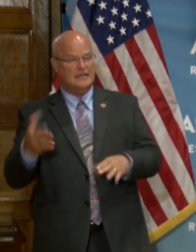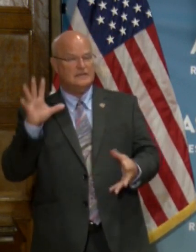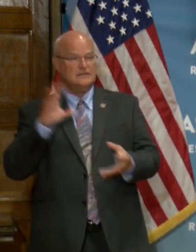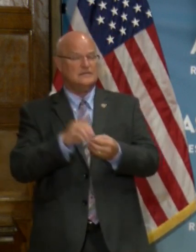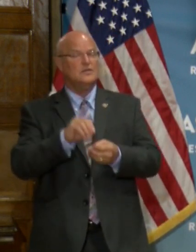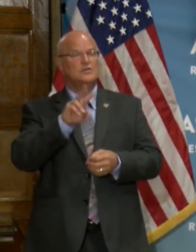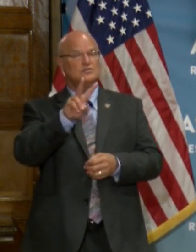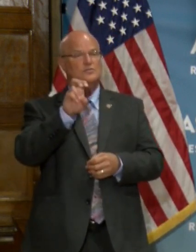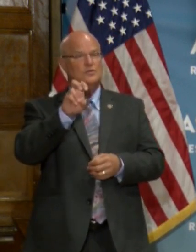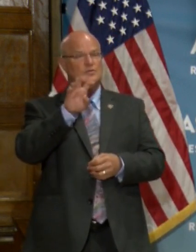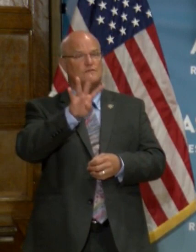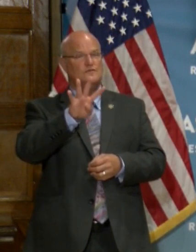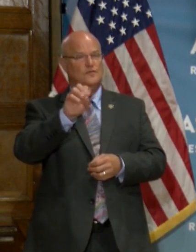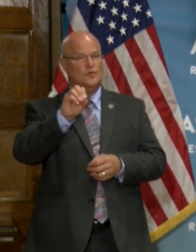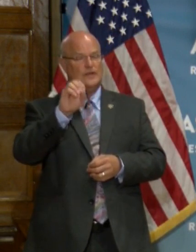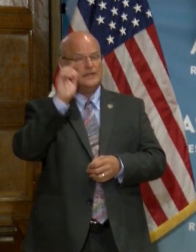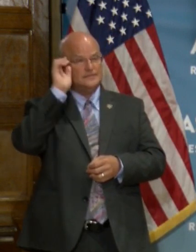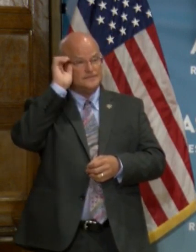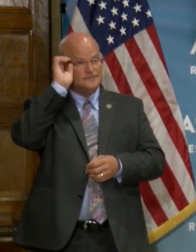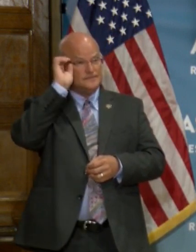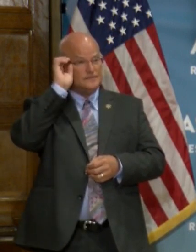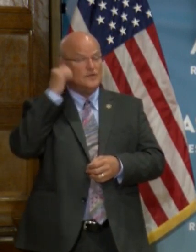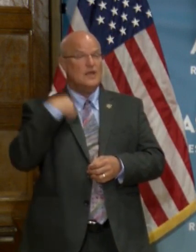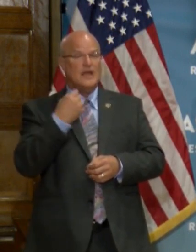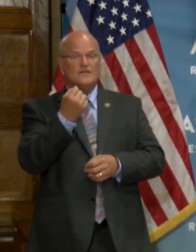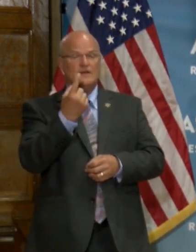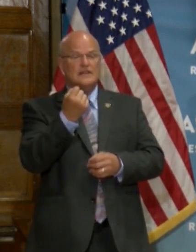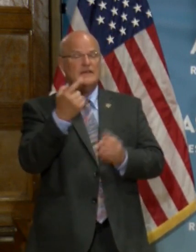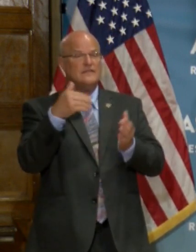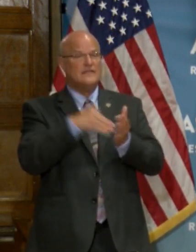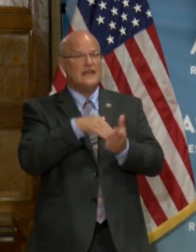to 240 total. We have